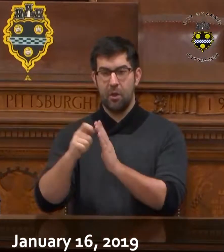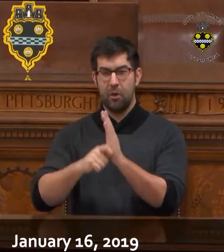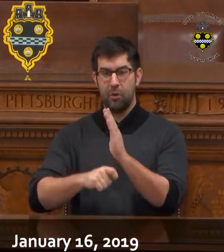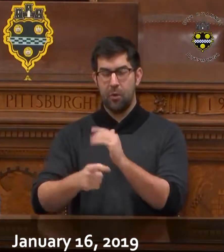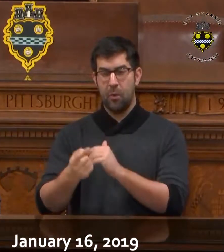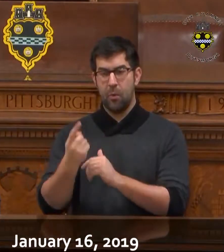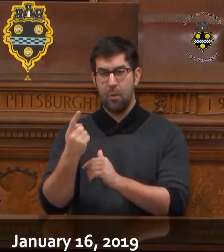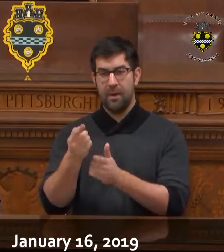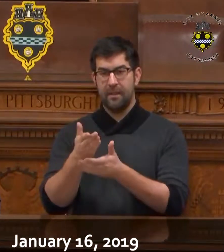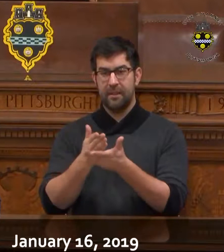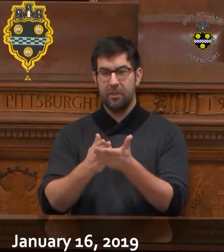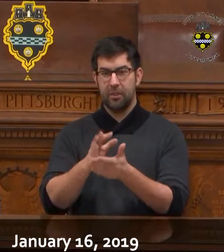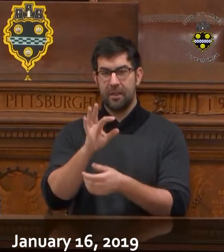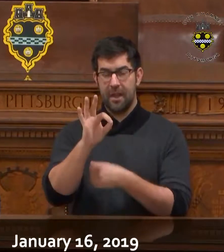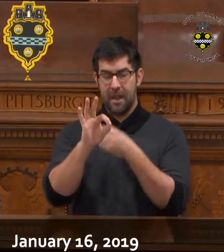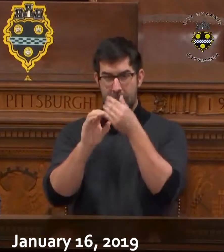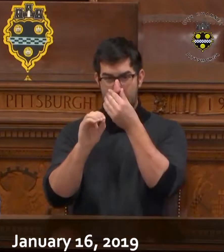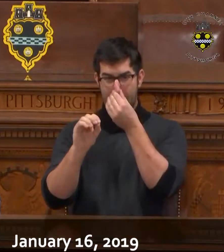1, Section